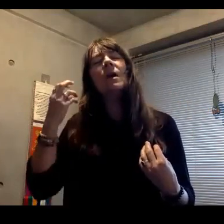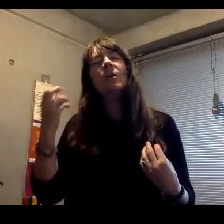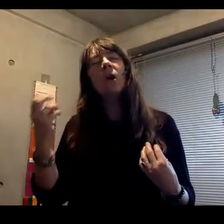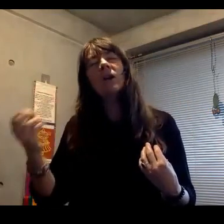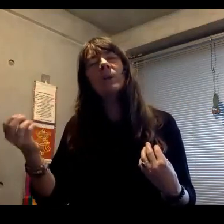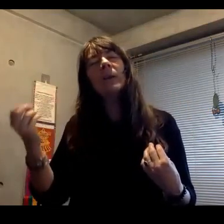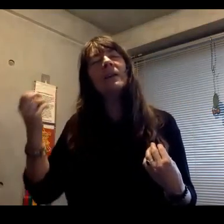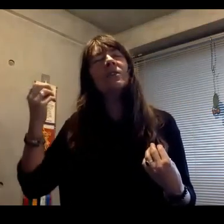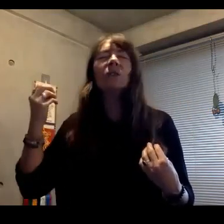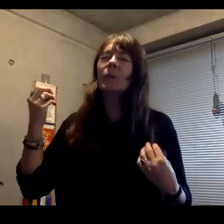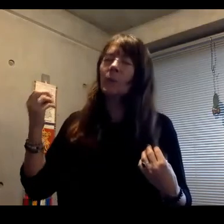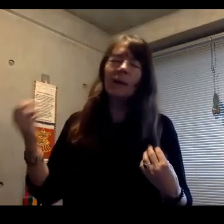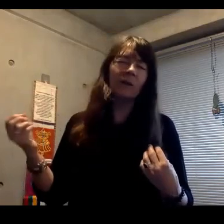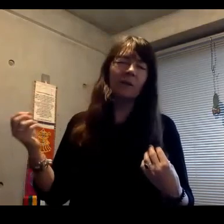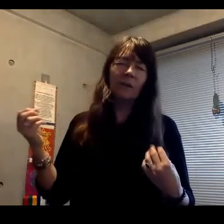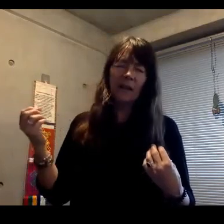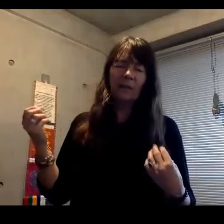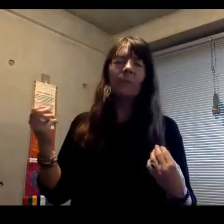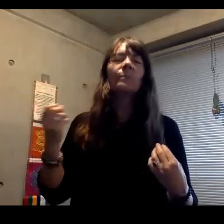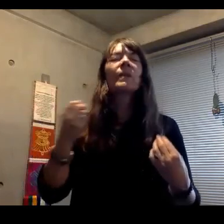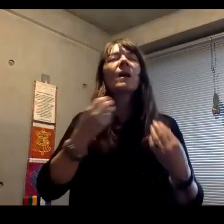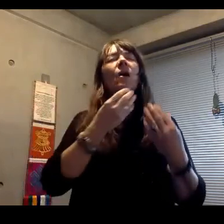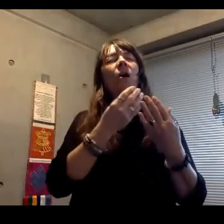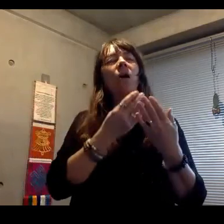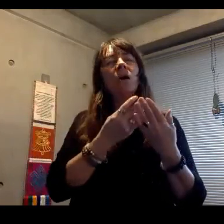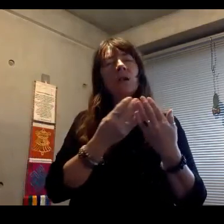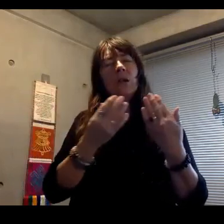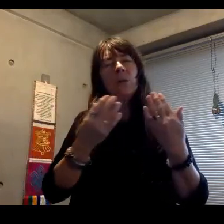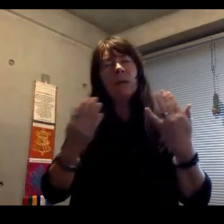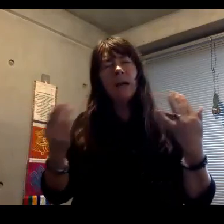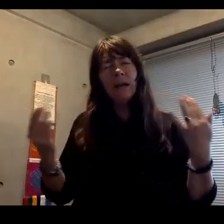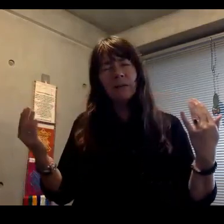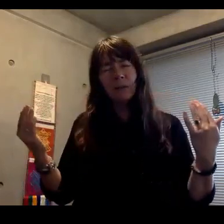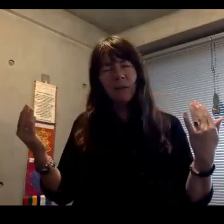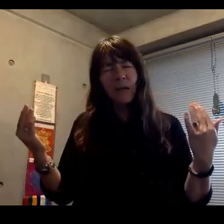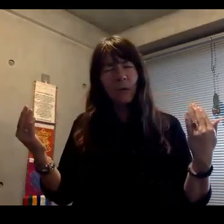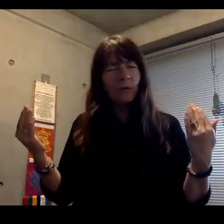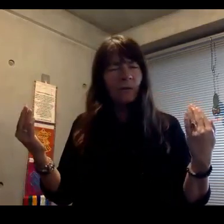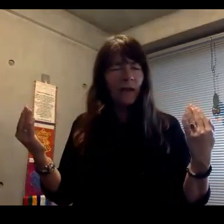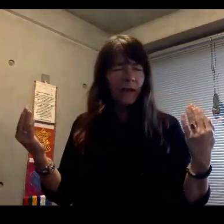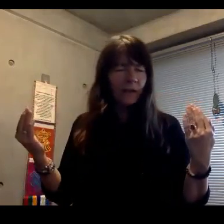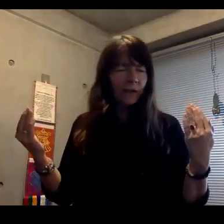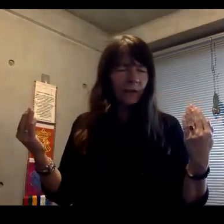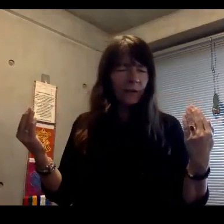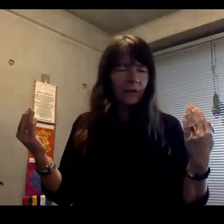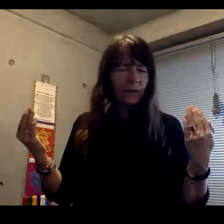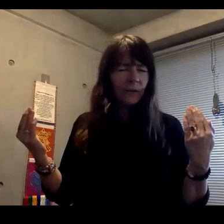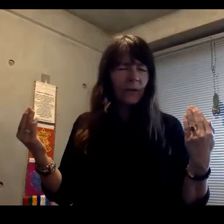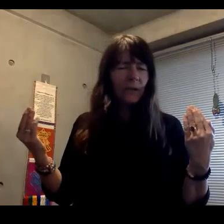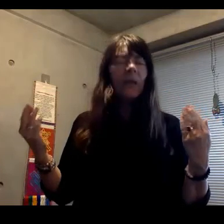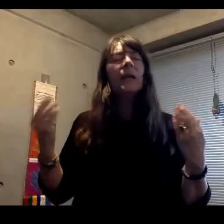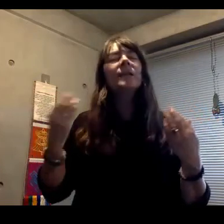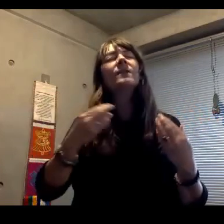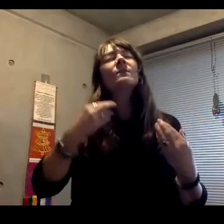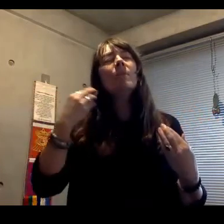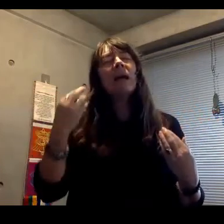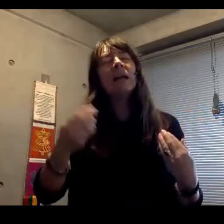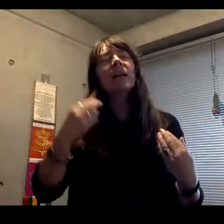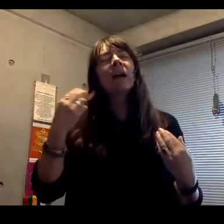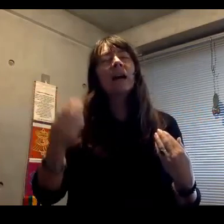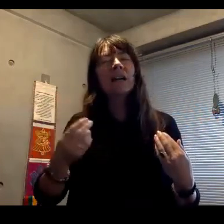you, your occupation, or the way you live your life. All human lives are of equal value. It